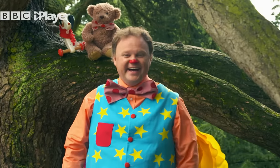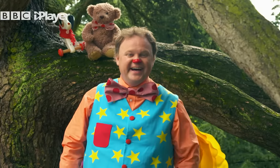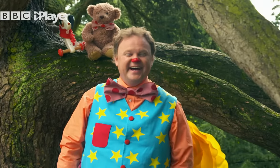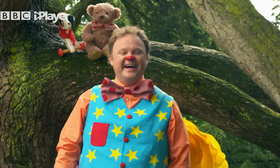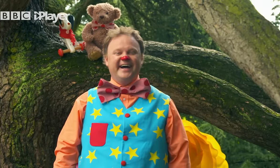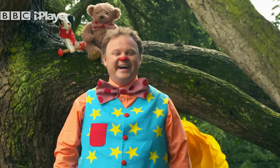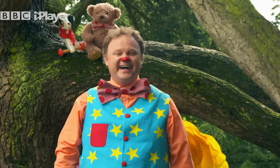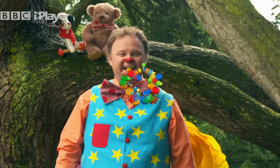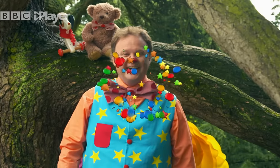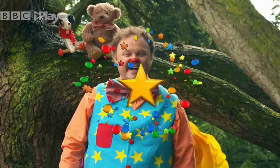Thank you, Mr. Tumble.